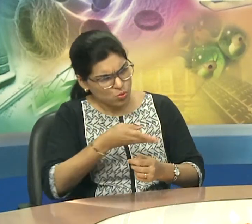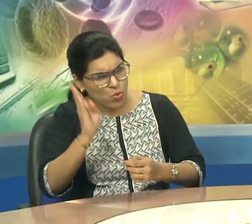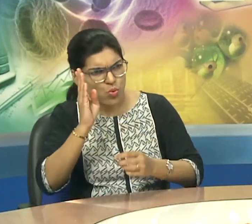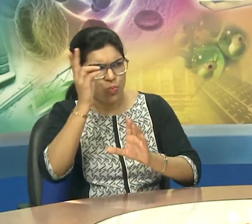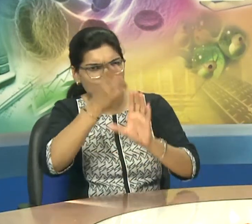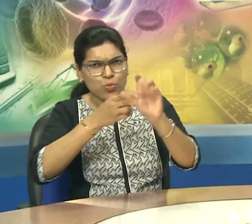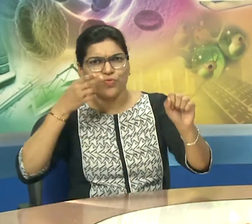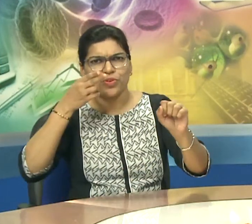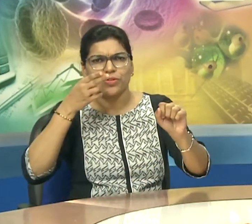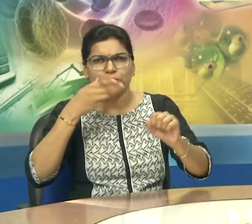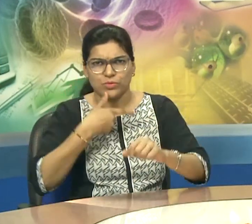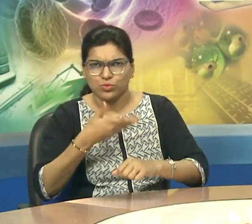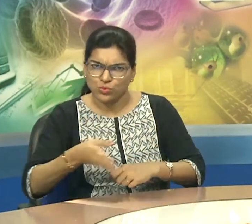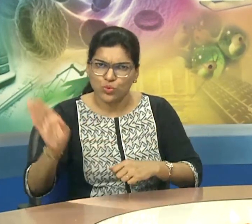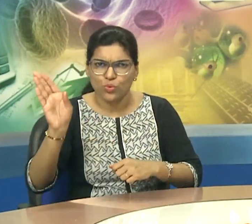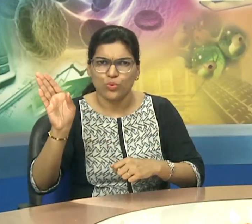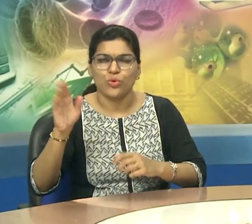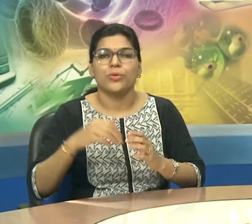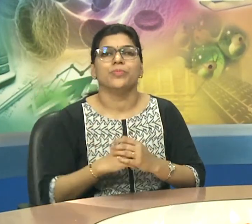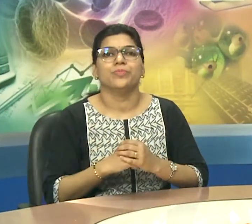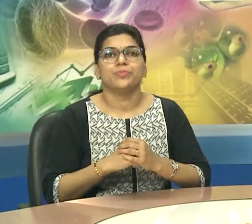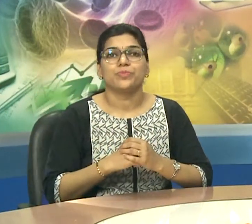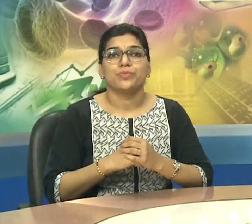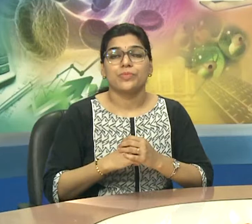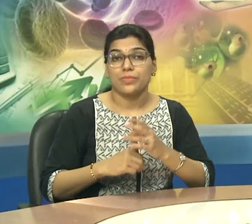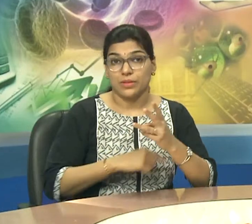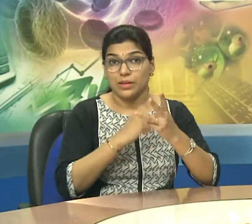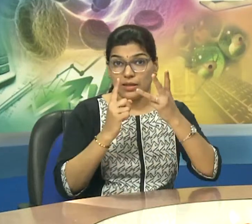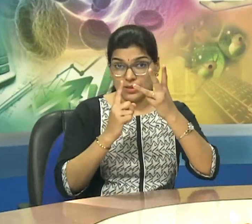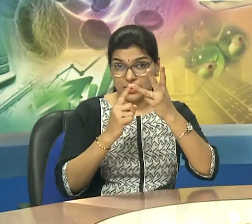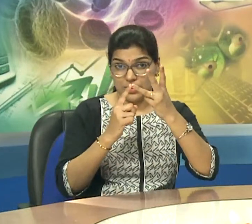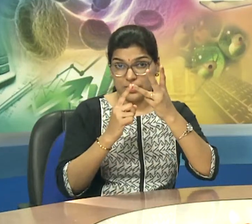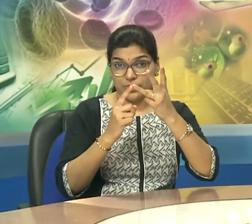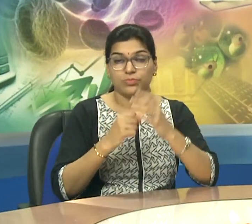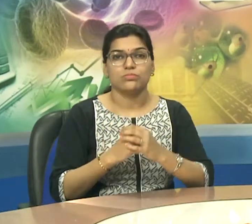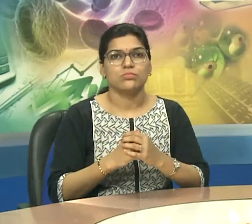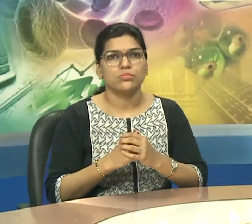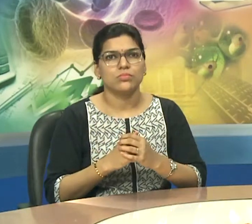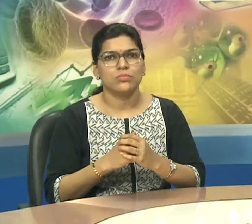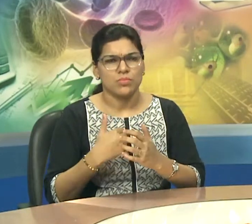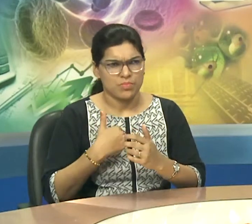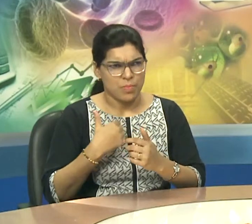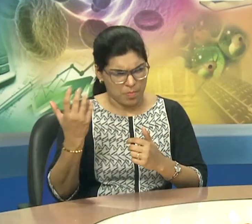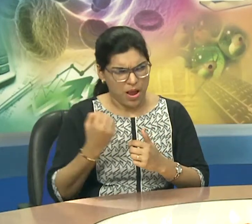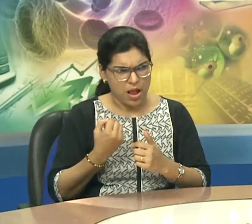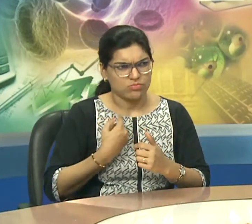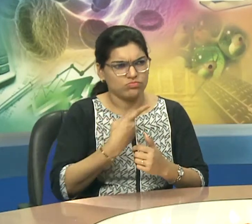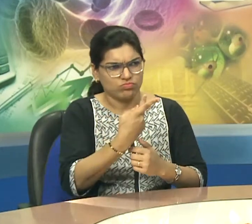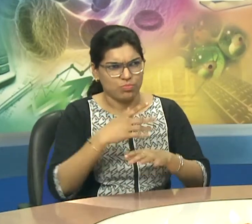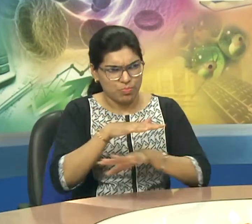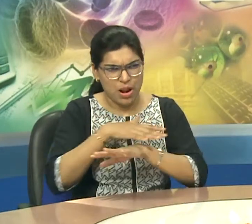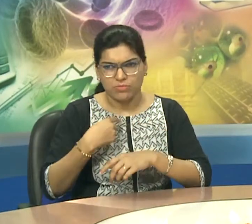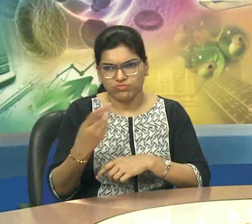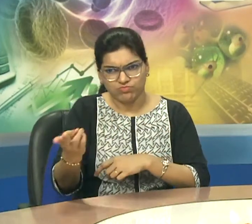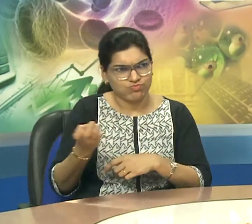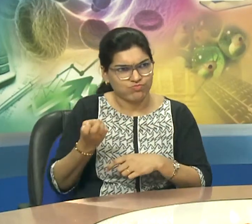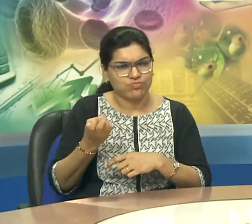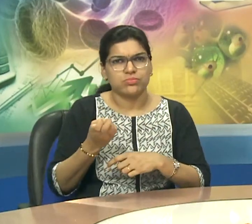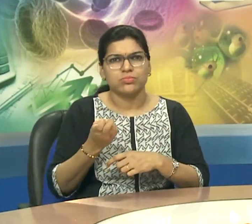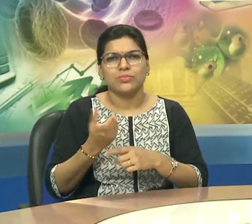The second example, shall we go to the cinema? The third example says, shall I buy us